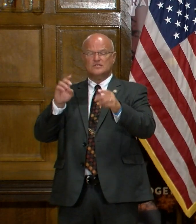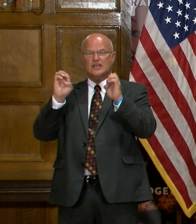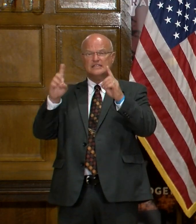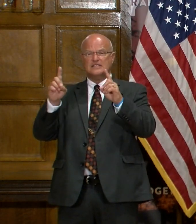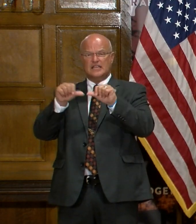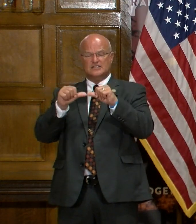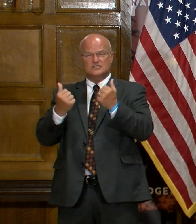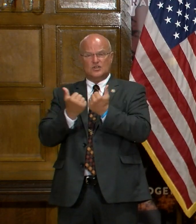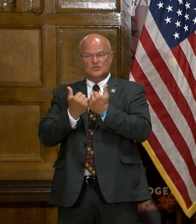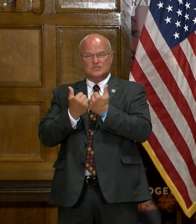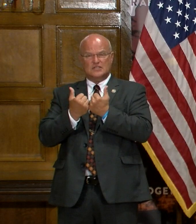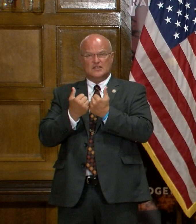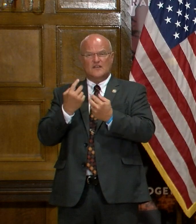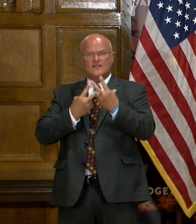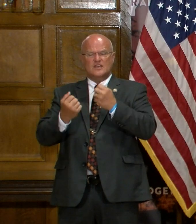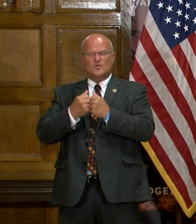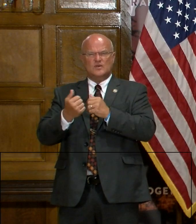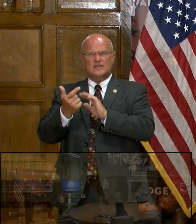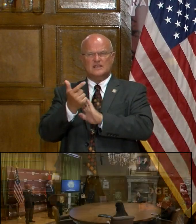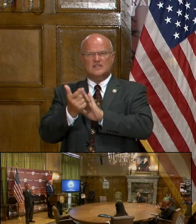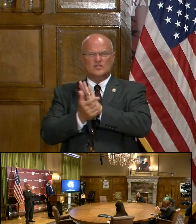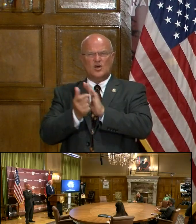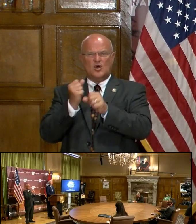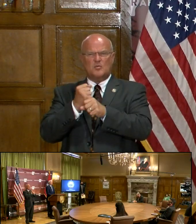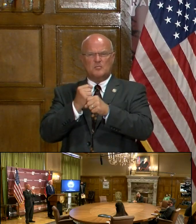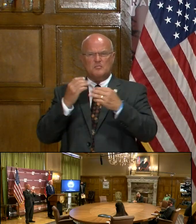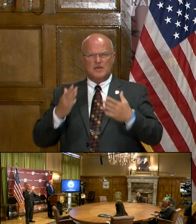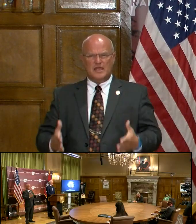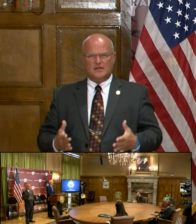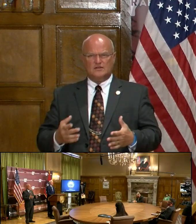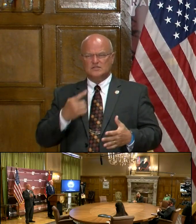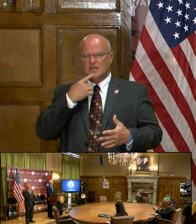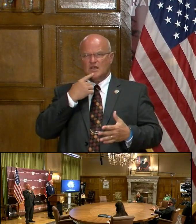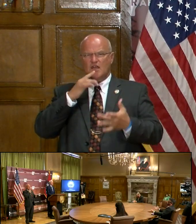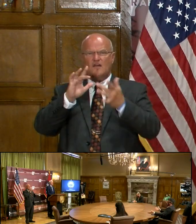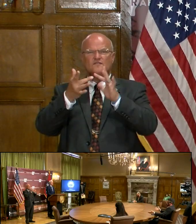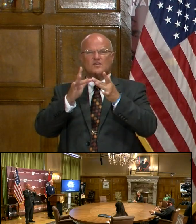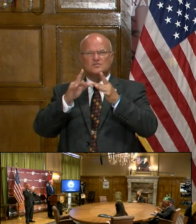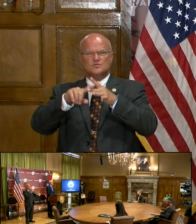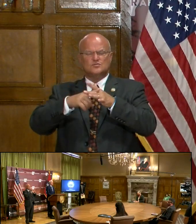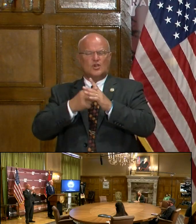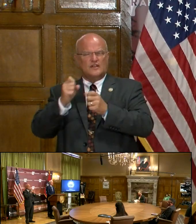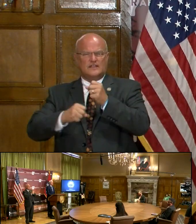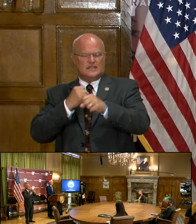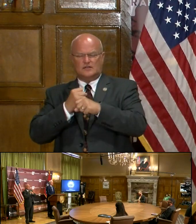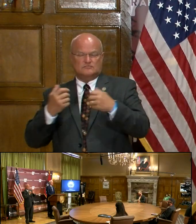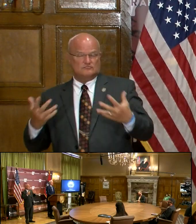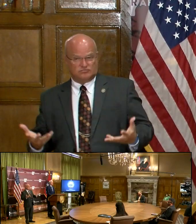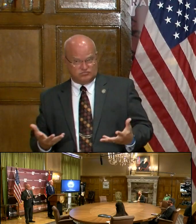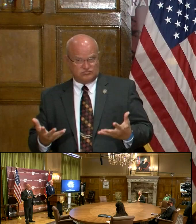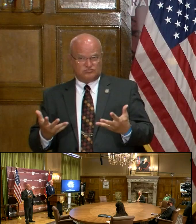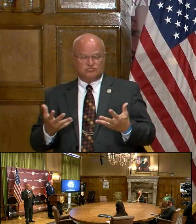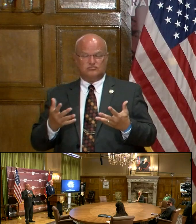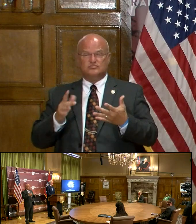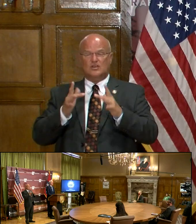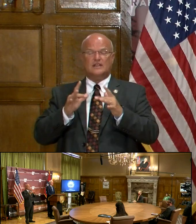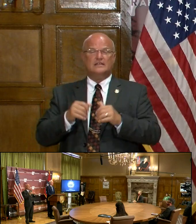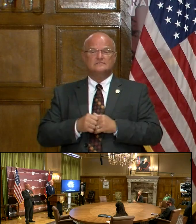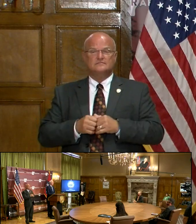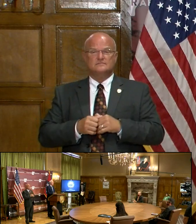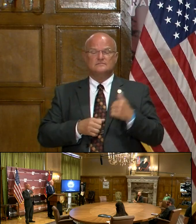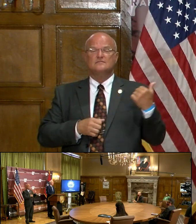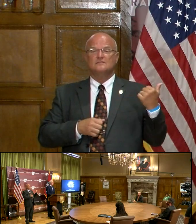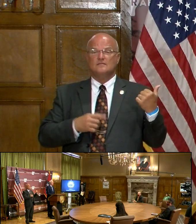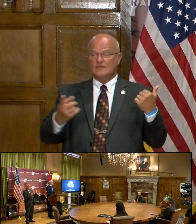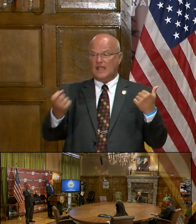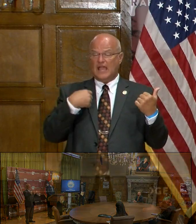Association today, visiting with some lawmakers, basically calling for a virtual start to the year. Didn't know if you had a response to maybe what they had to say on that.